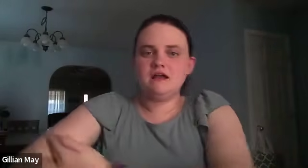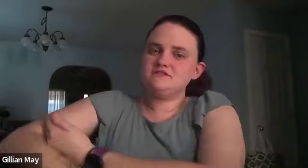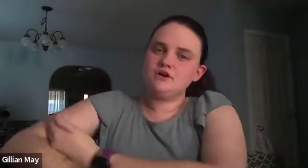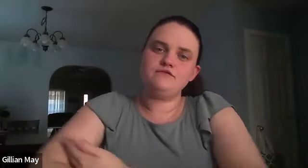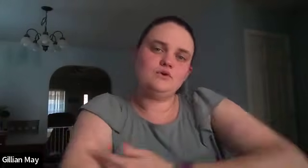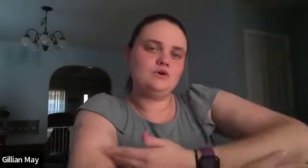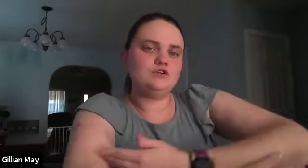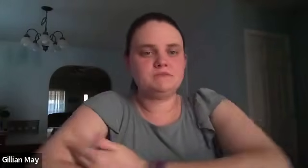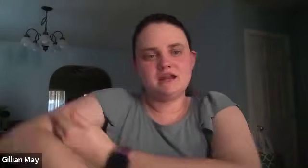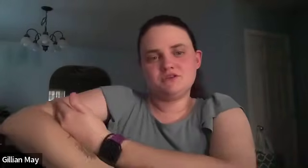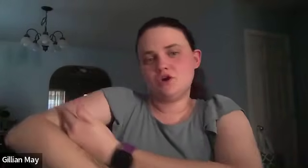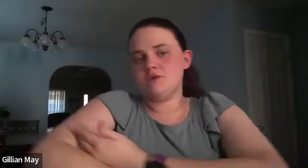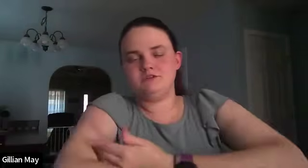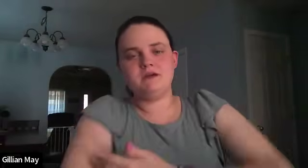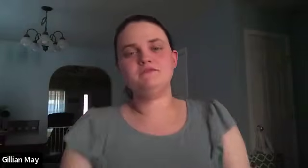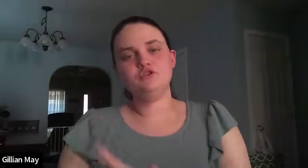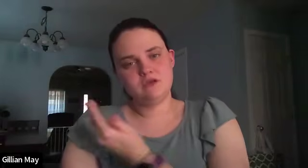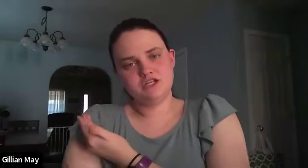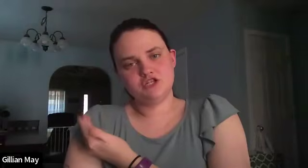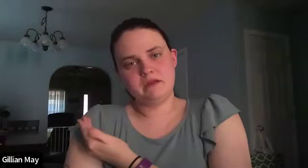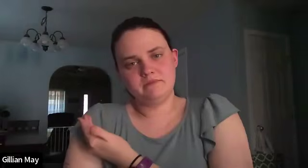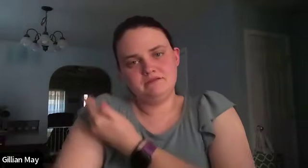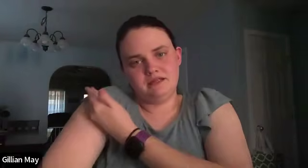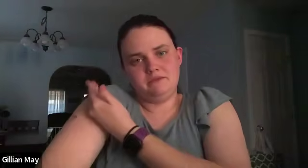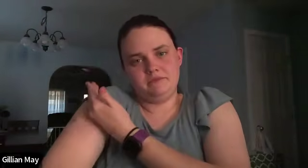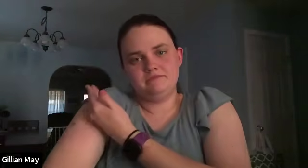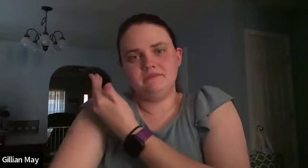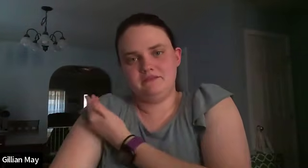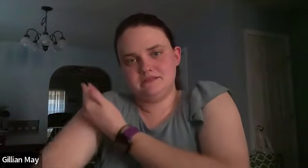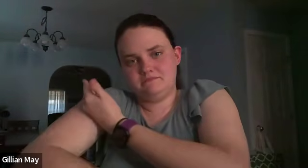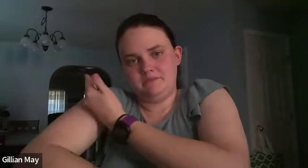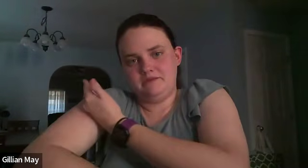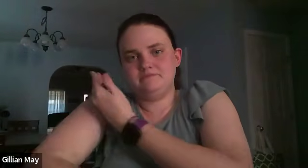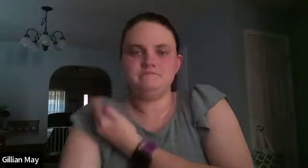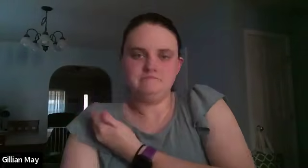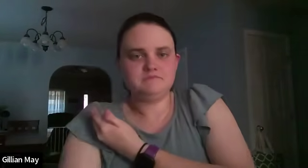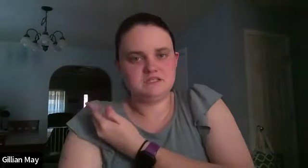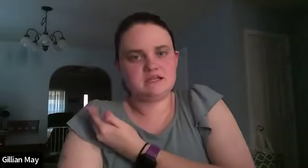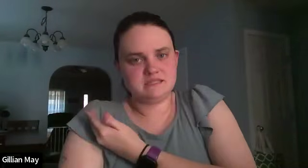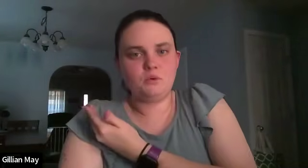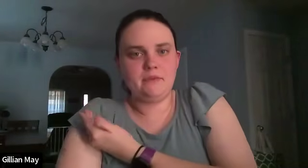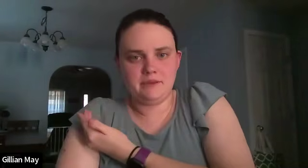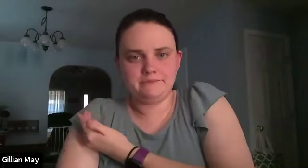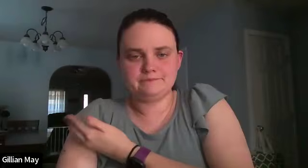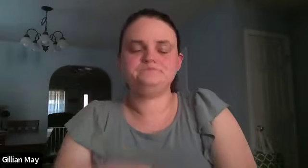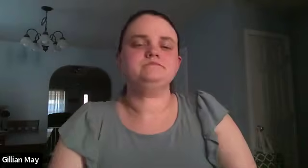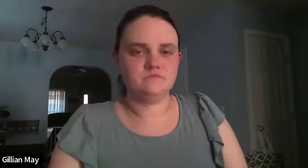don't have to go full dramatic with the arms swinging back and forth. You can just go baby, like this, baby. It's kind of simple, baby.